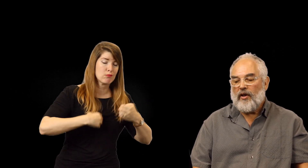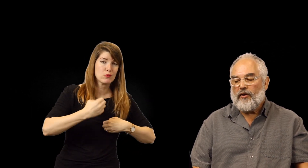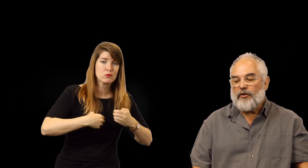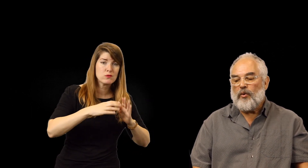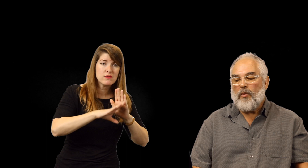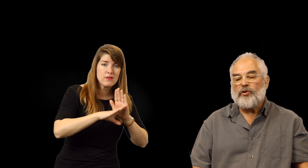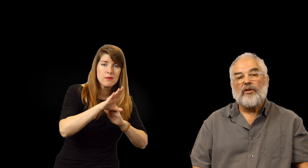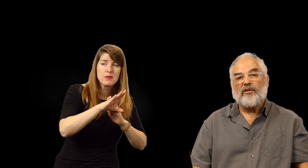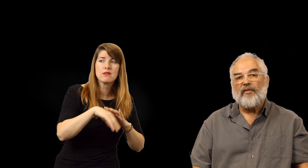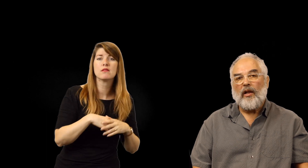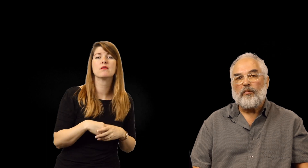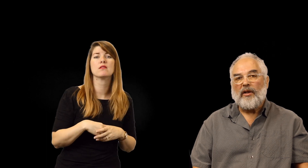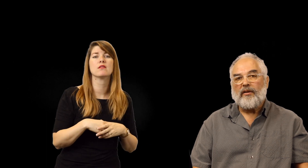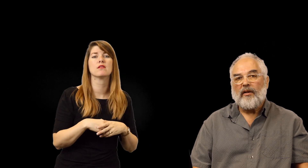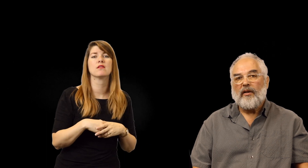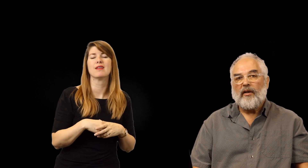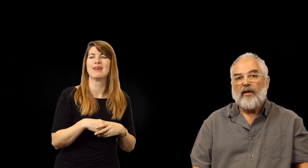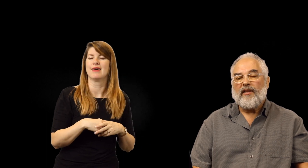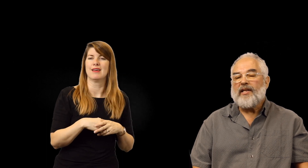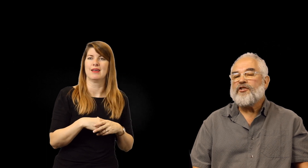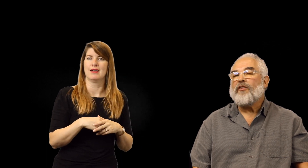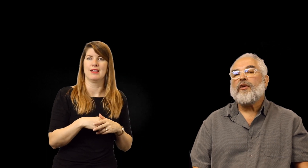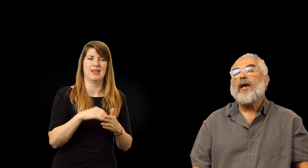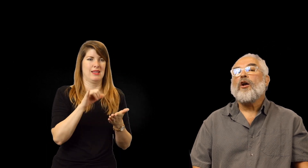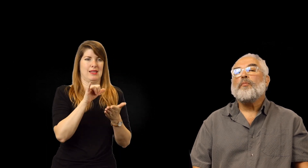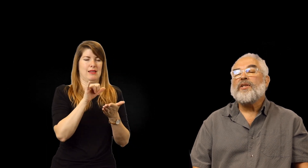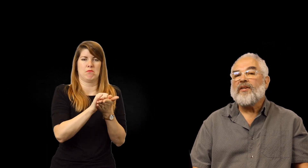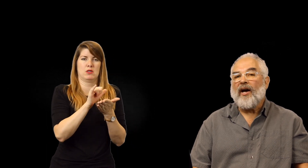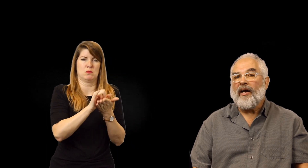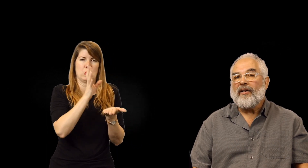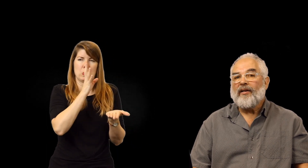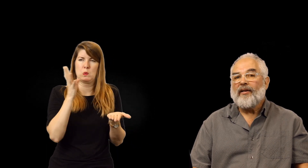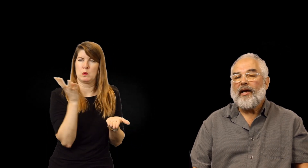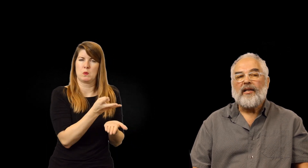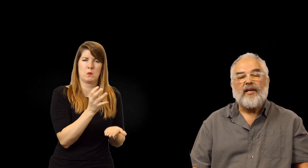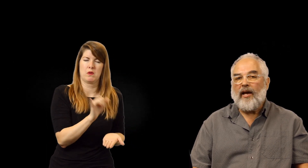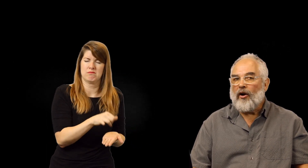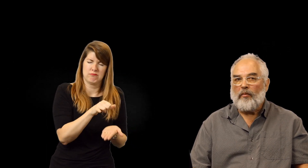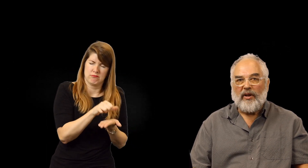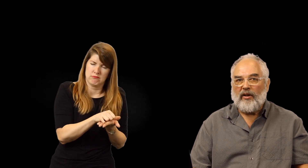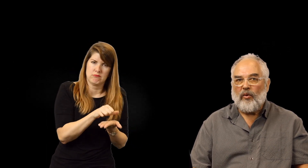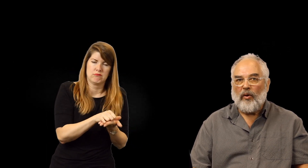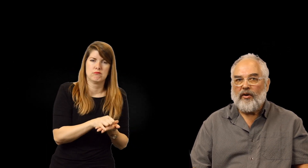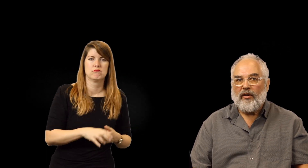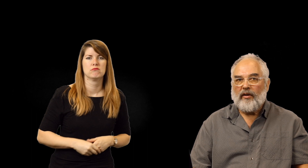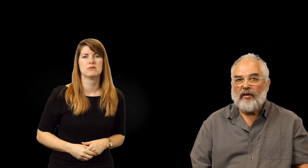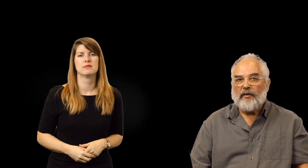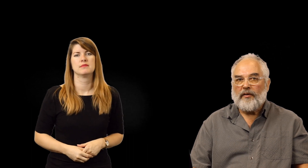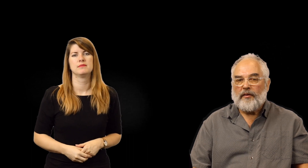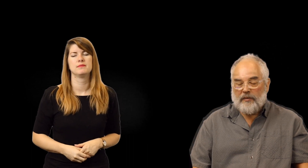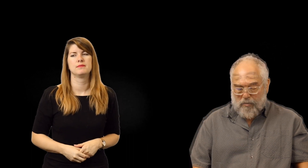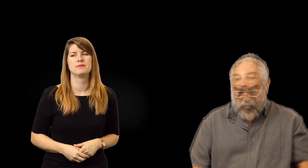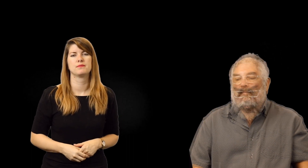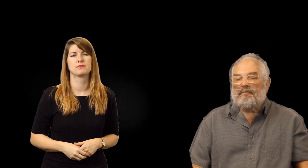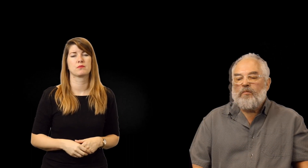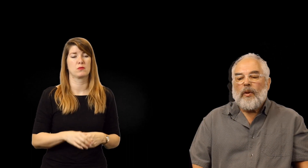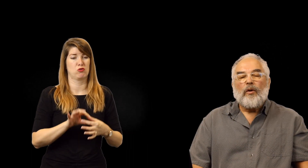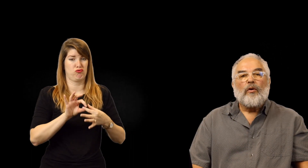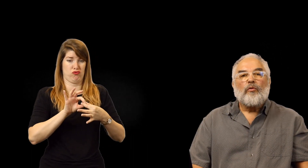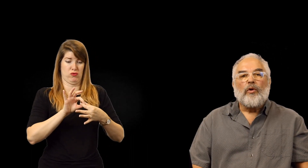consequences to emotional development that just cannot be denied and cannot be ignored.